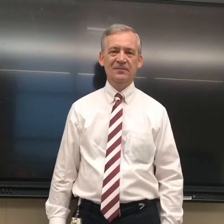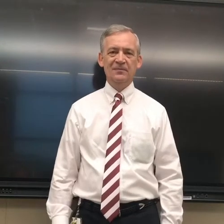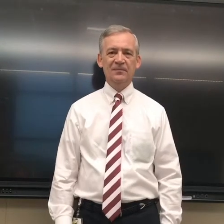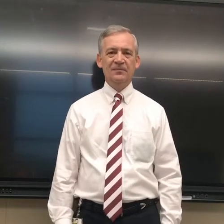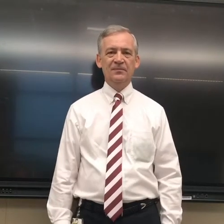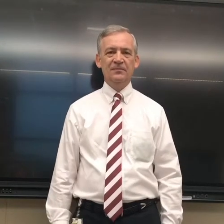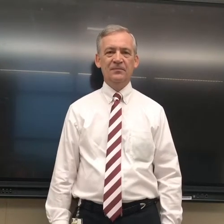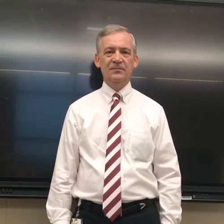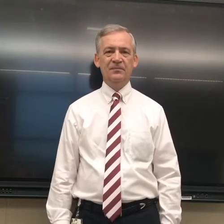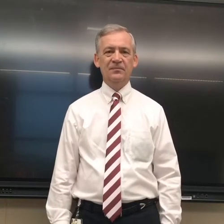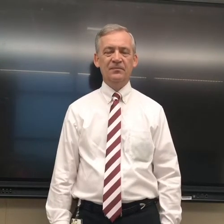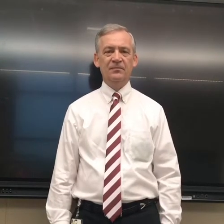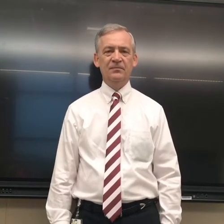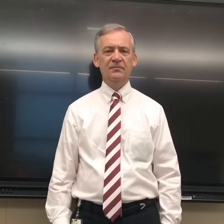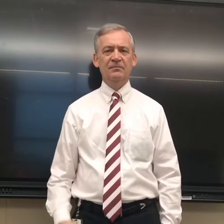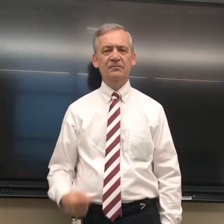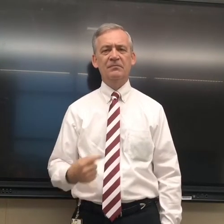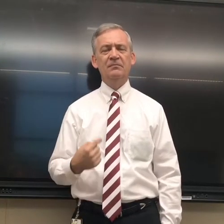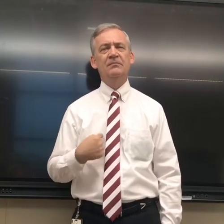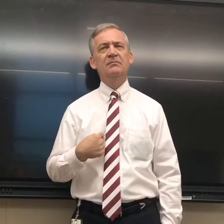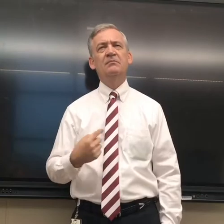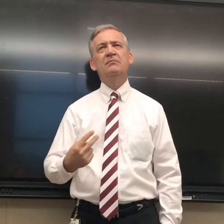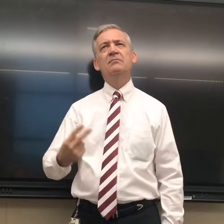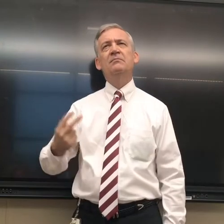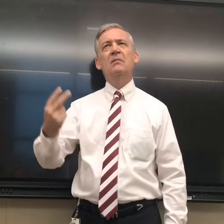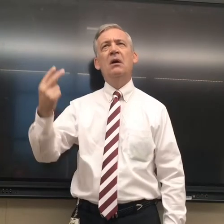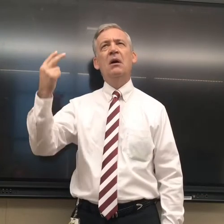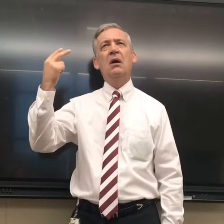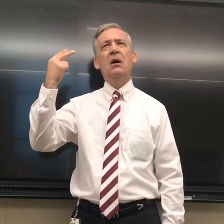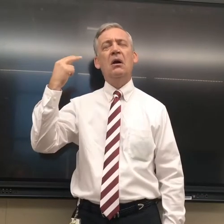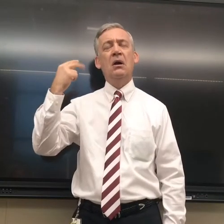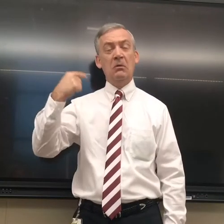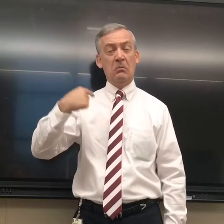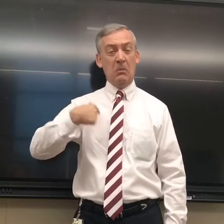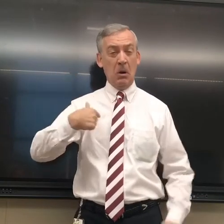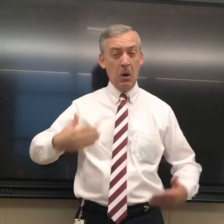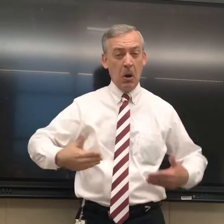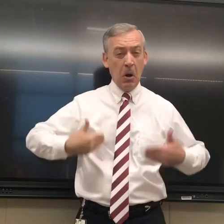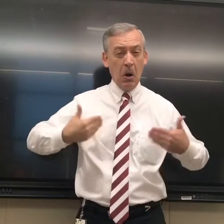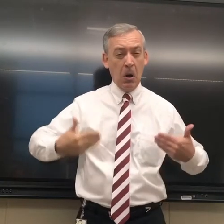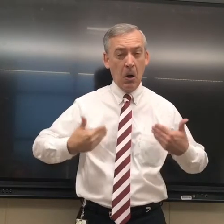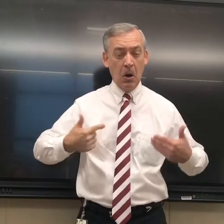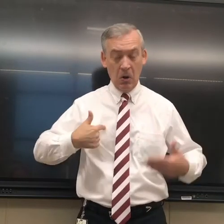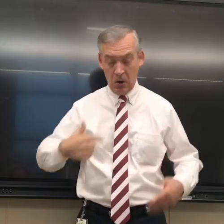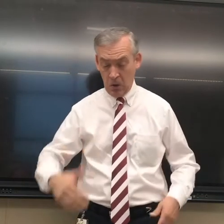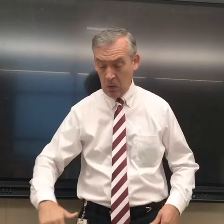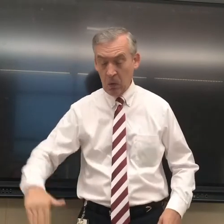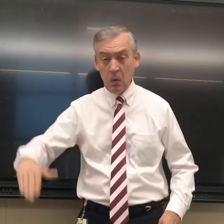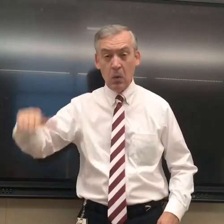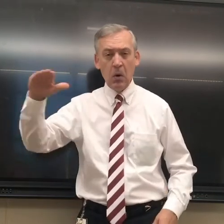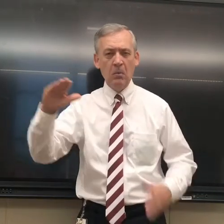When I think of the hometown of my youth, all I seem to remember is dust.